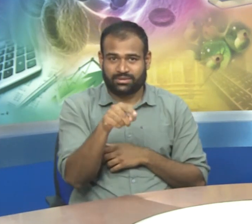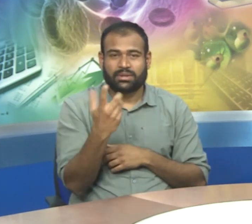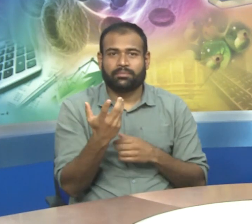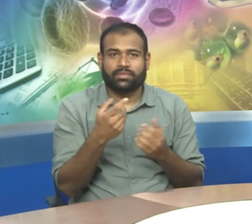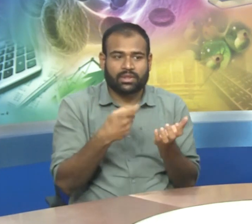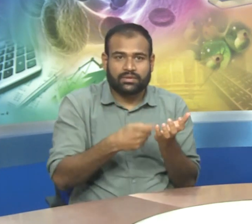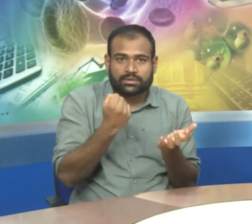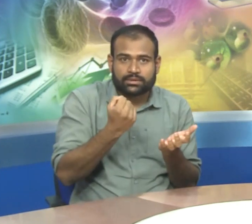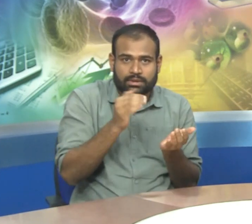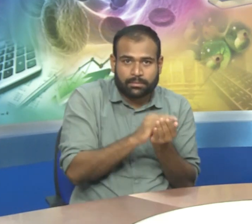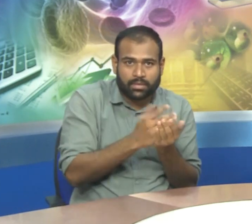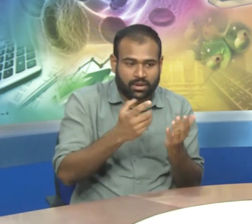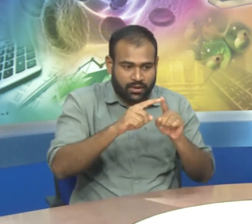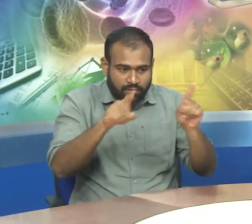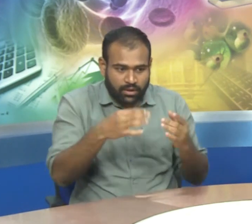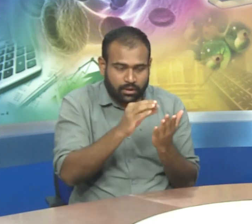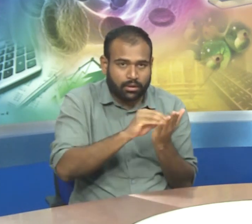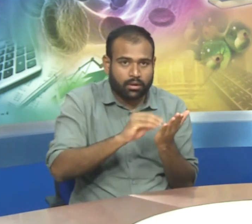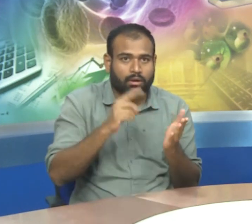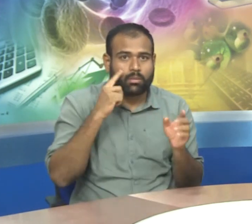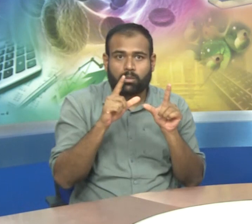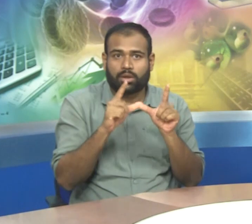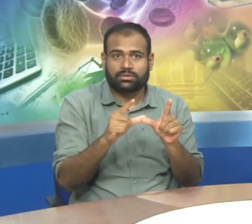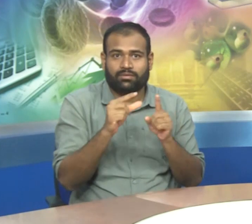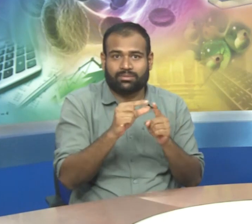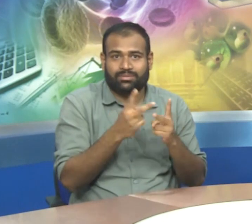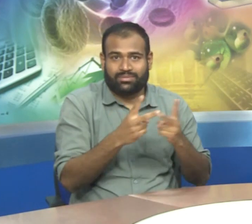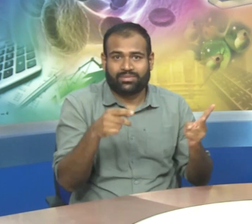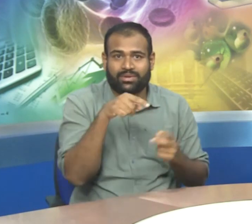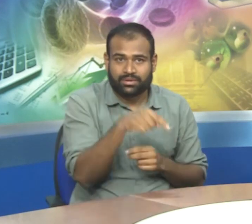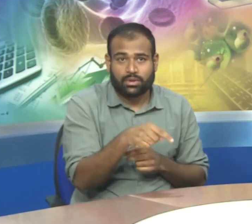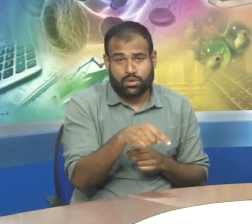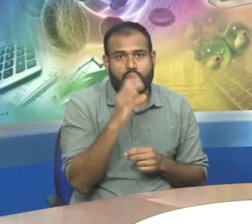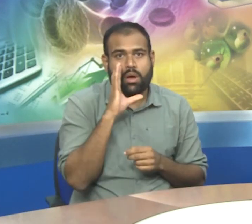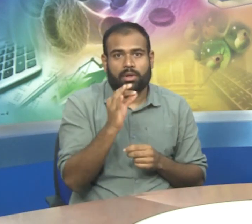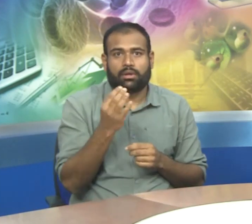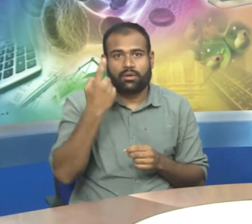Now, this is another service of library, which is Reservation of Documents.